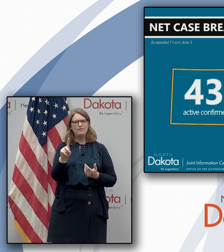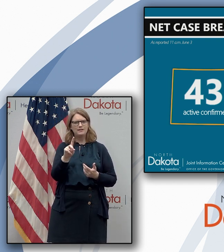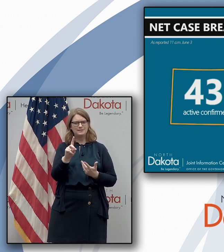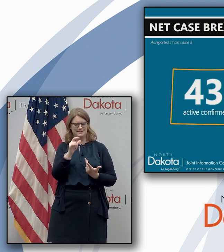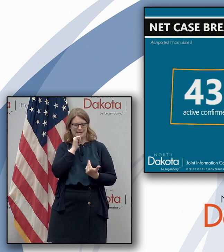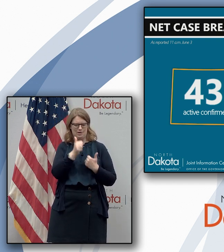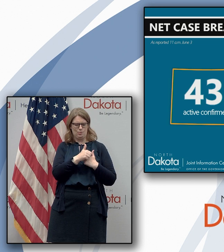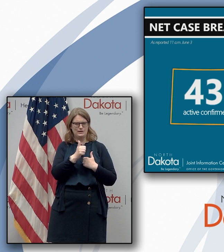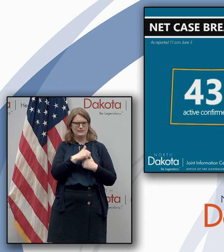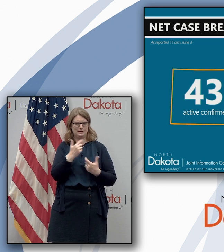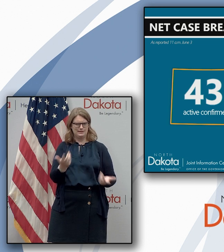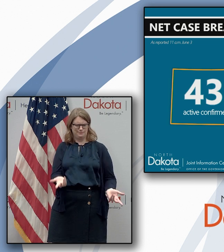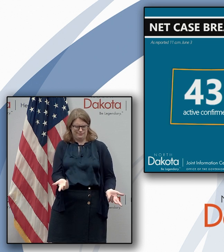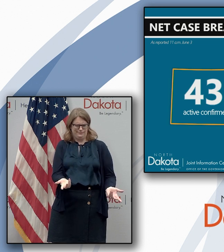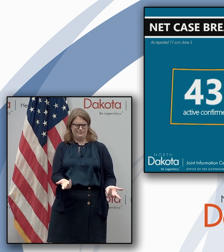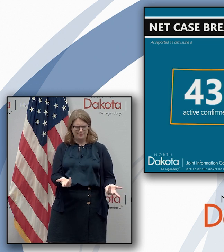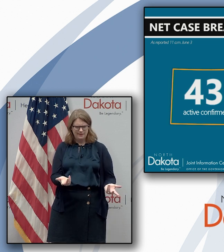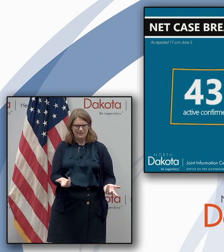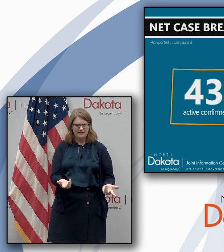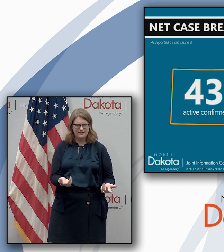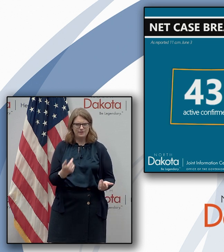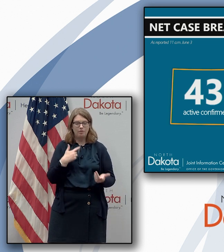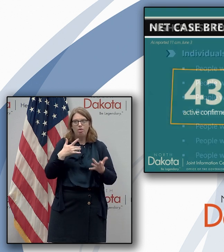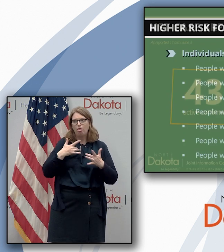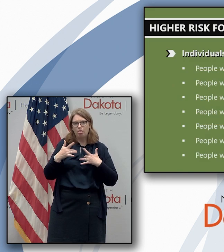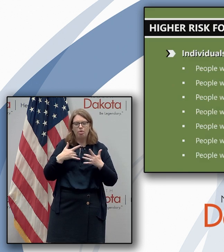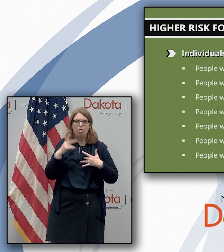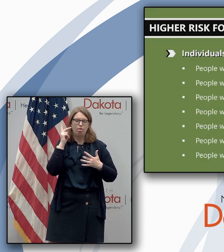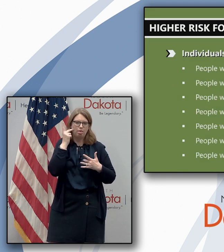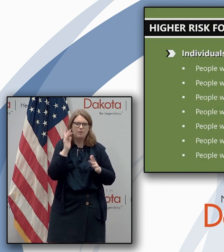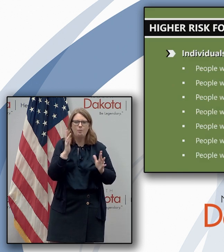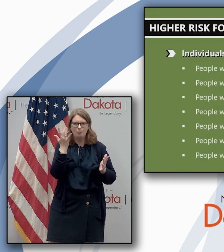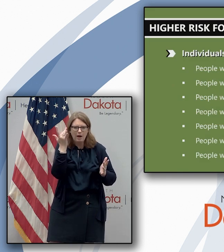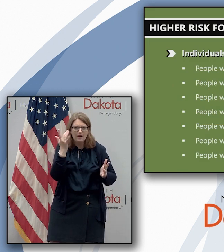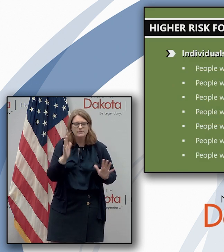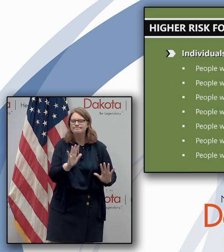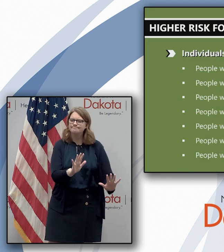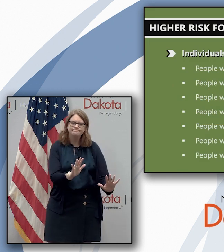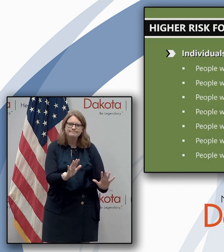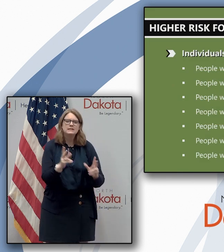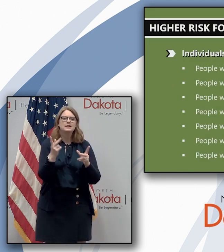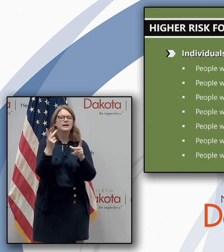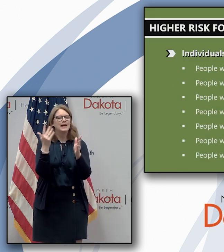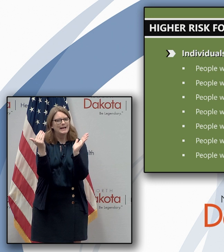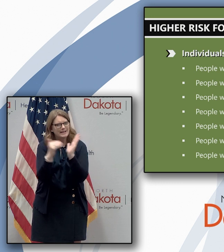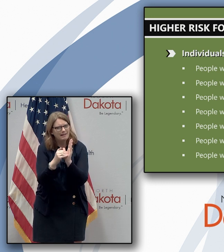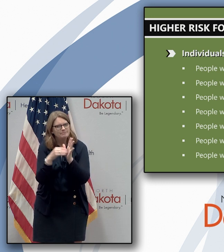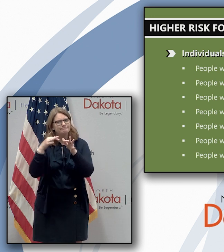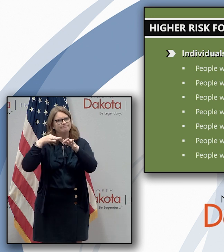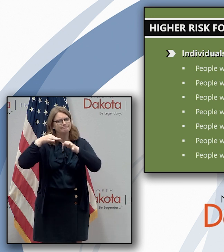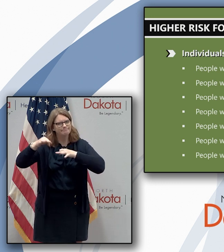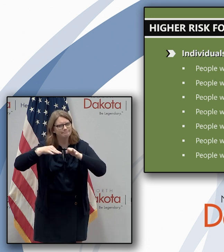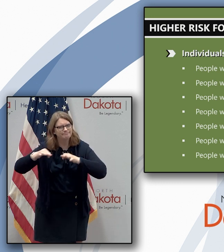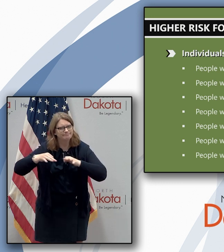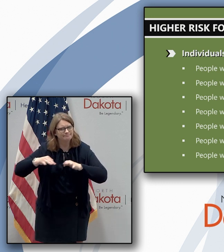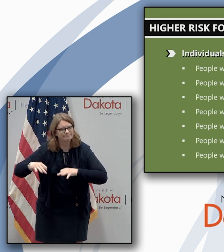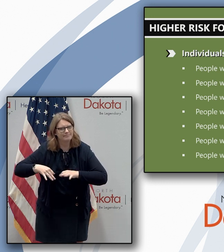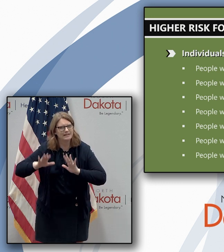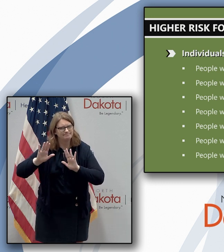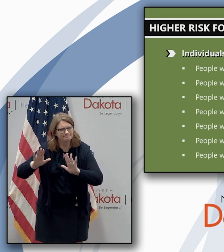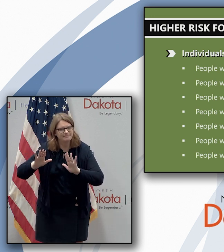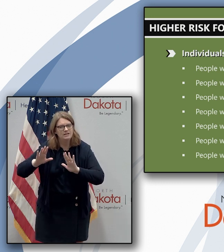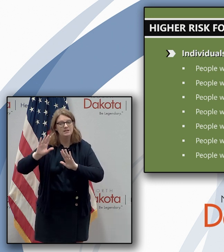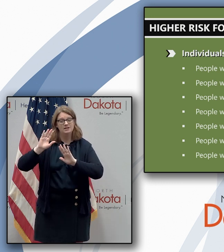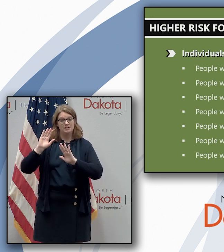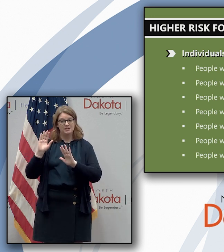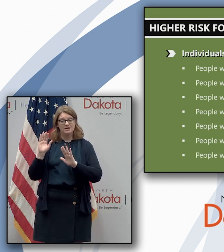risk. Why are we taking all? Why all the concern? But I want to just break it down a little bit again on the for those